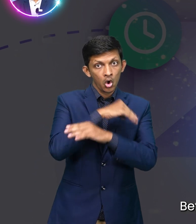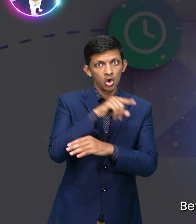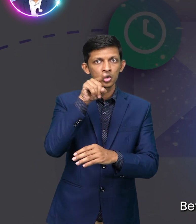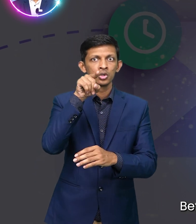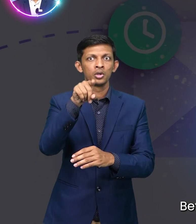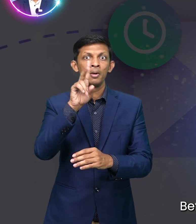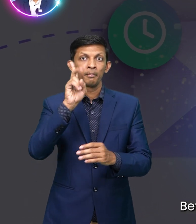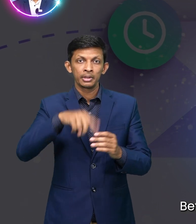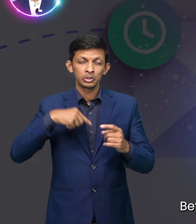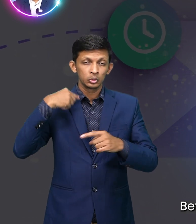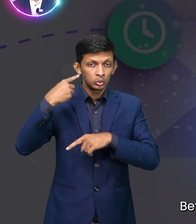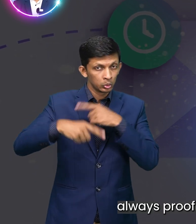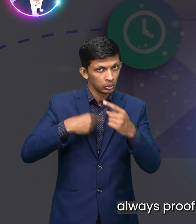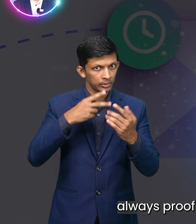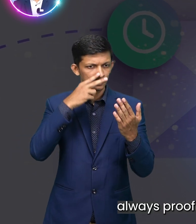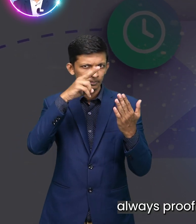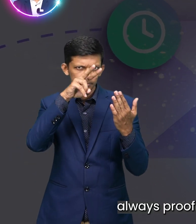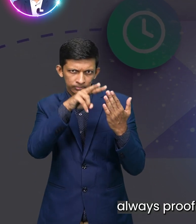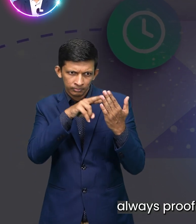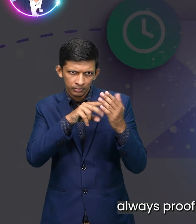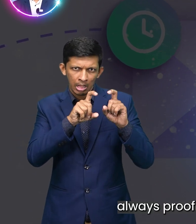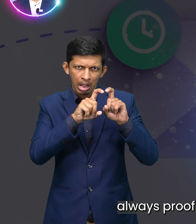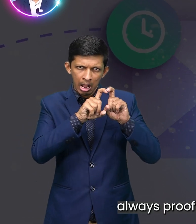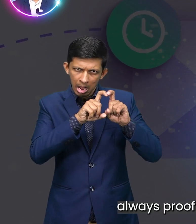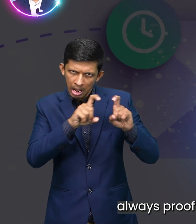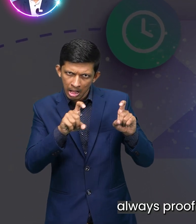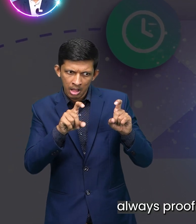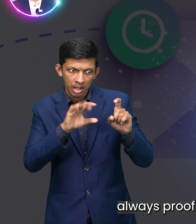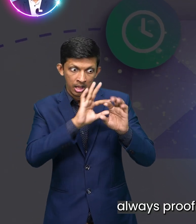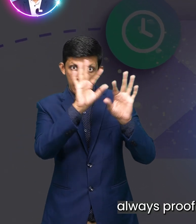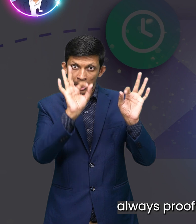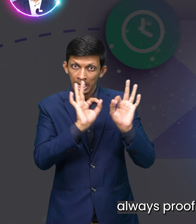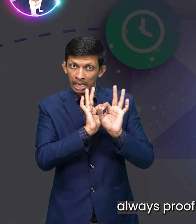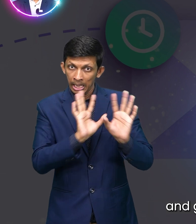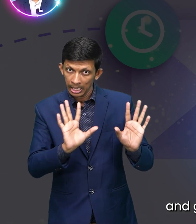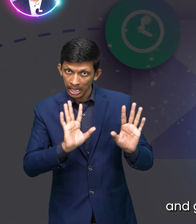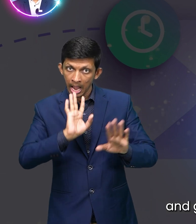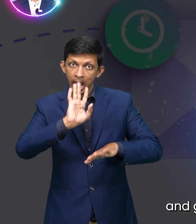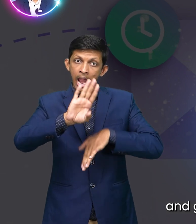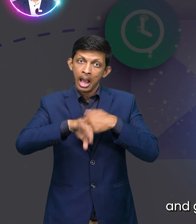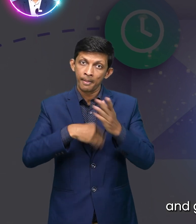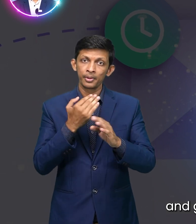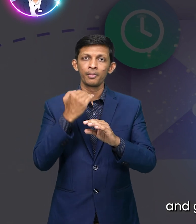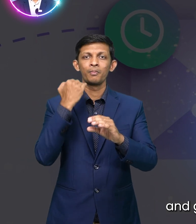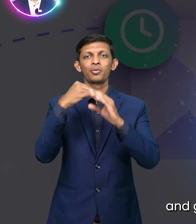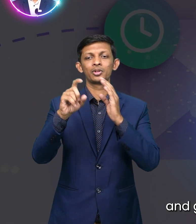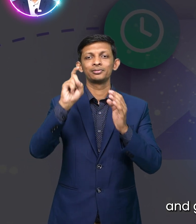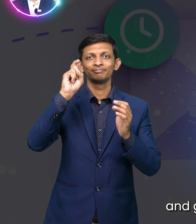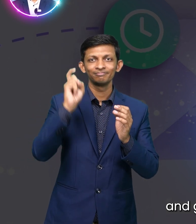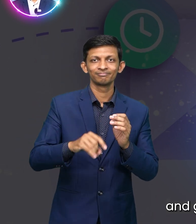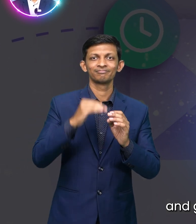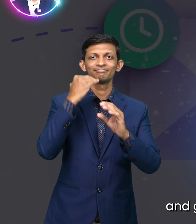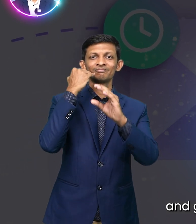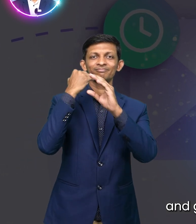Before you hit send, always proofread your email for spelling and grammar mistakes.